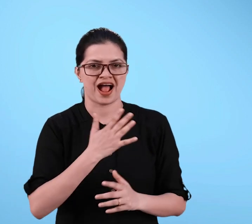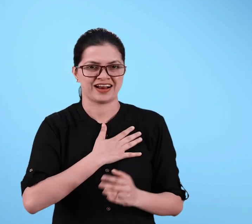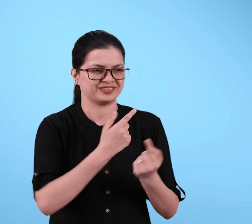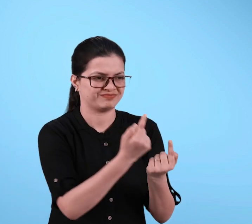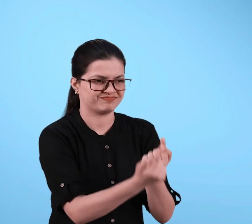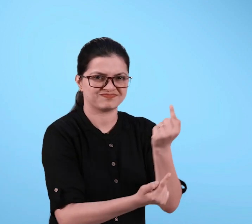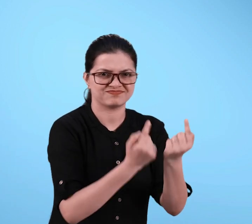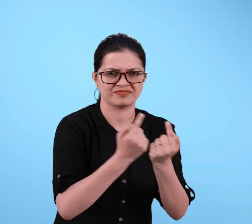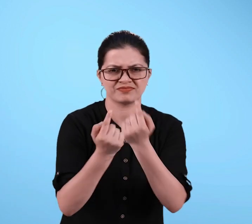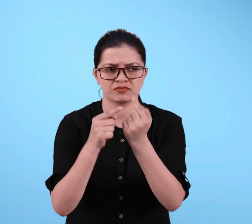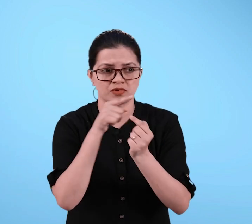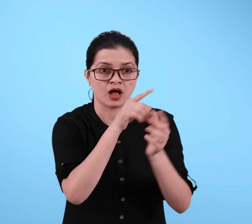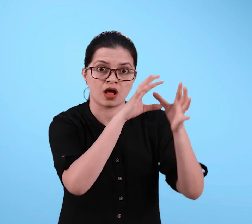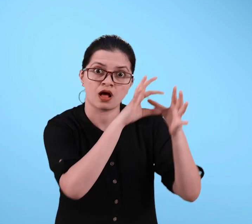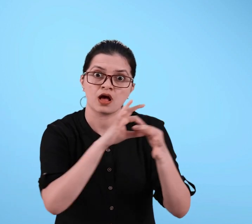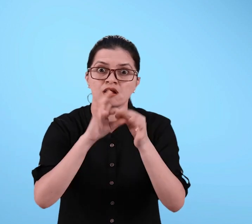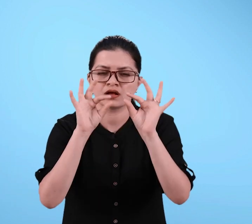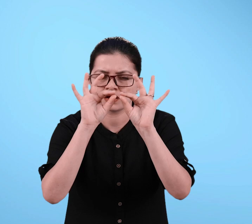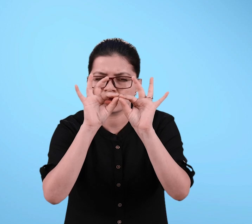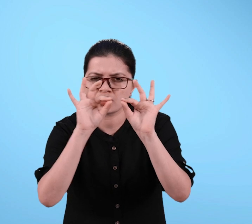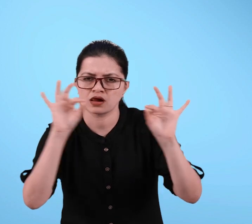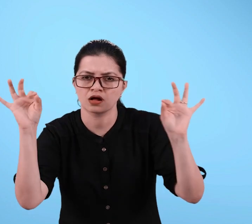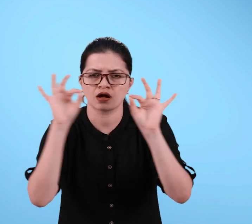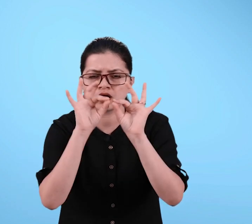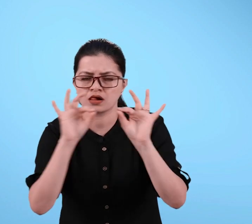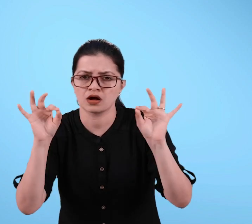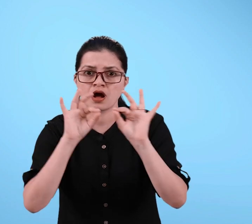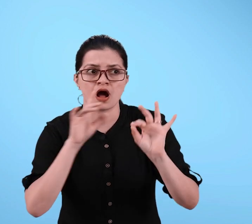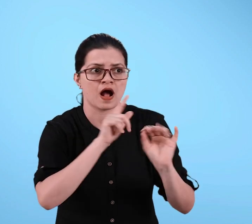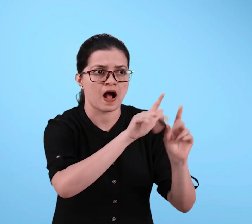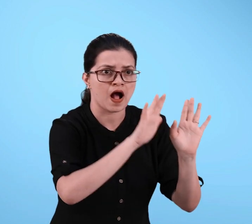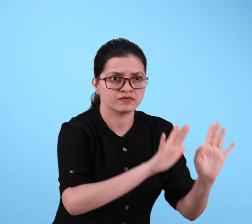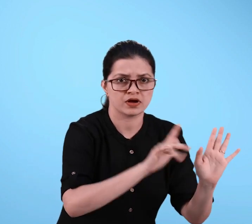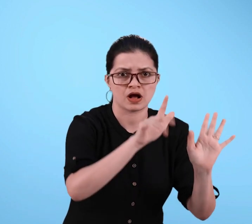fiber. If yes, what is it used obtaining for? fiber. If